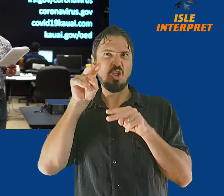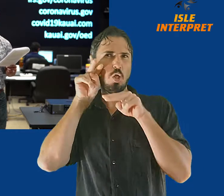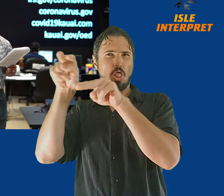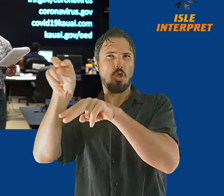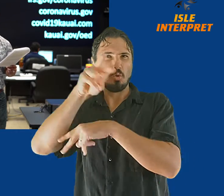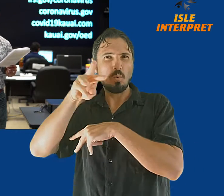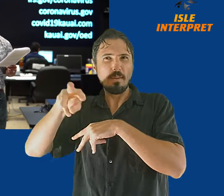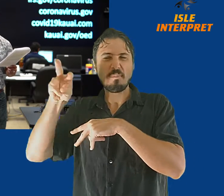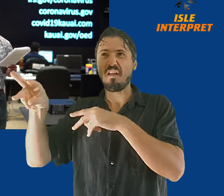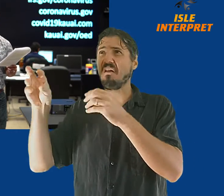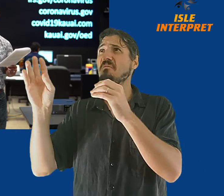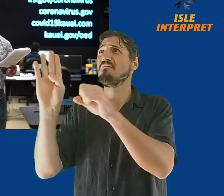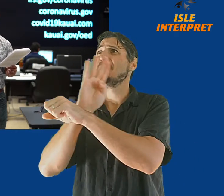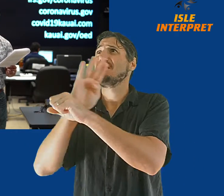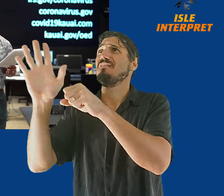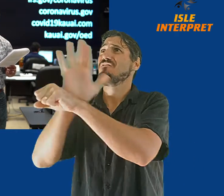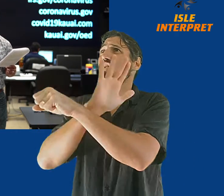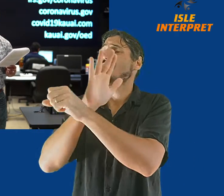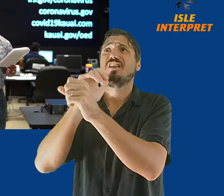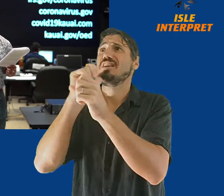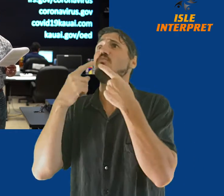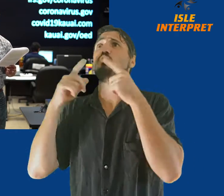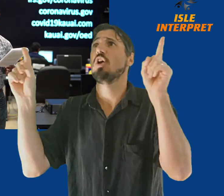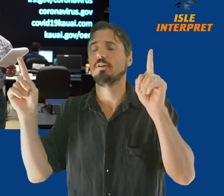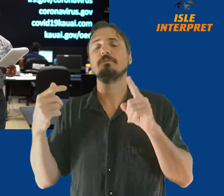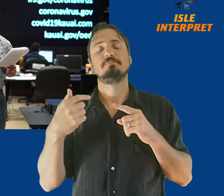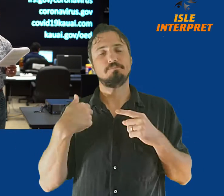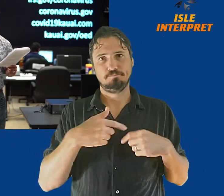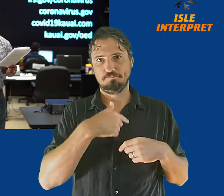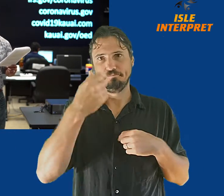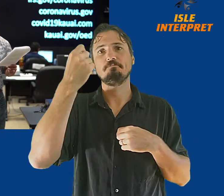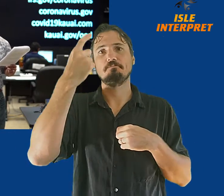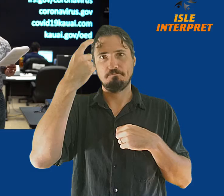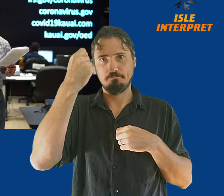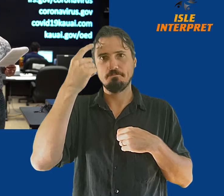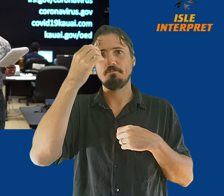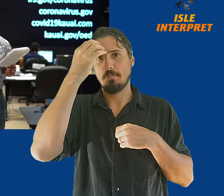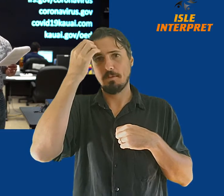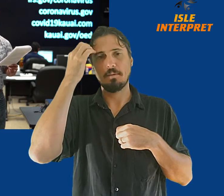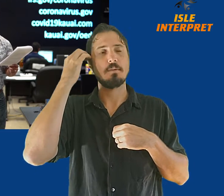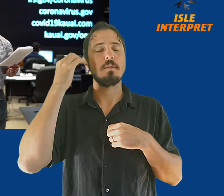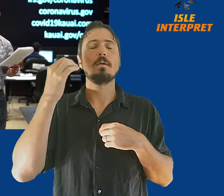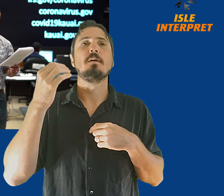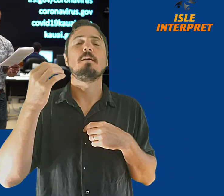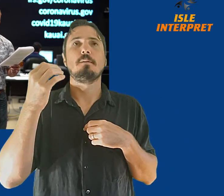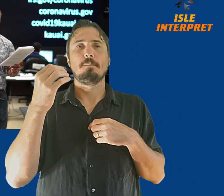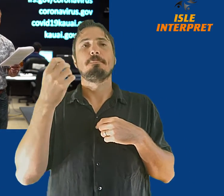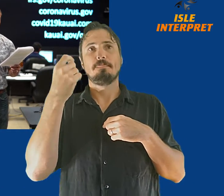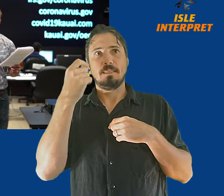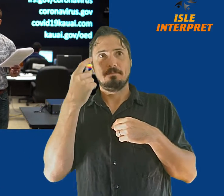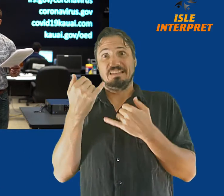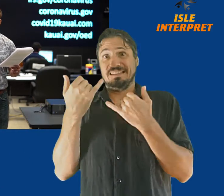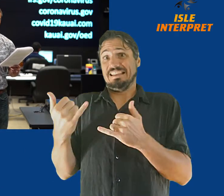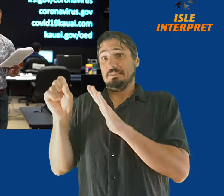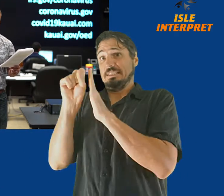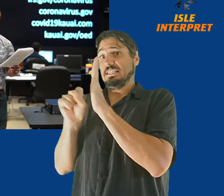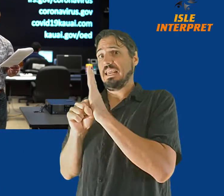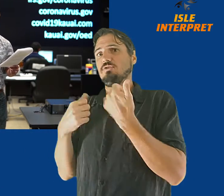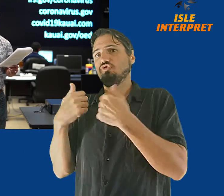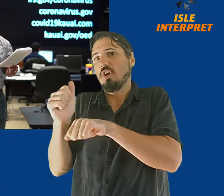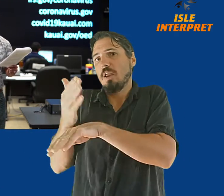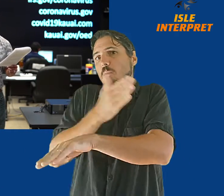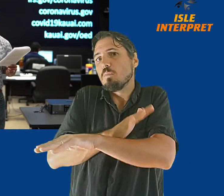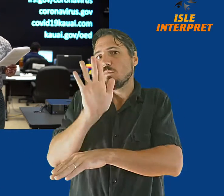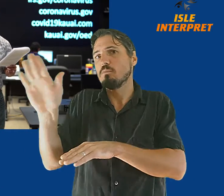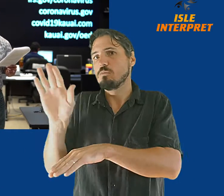Hawaii Department of Labor and Industrial Relations has been adding to their server capacity to handle the overwhelming number of